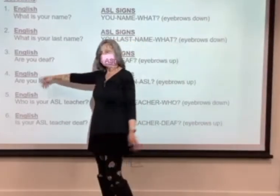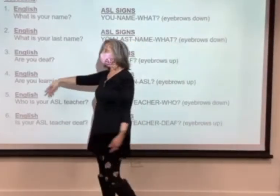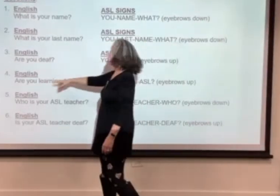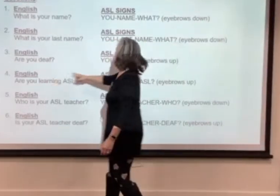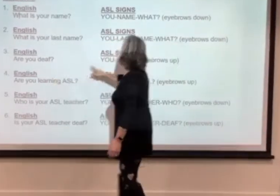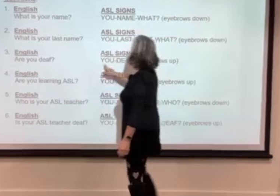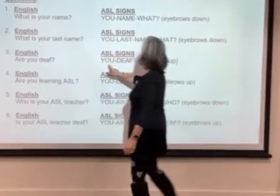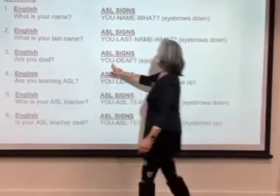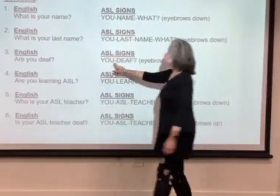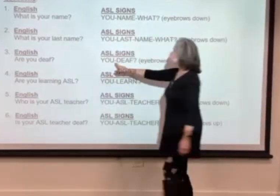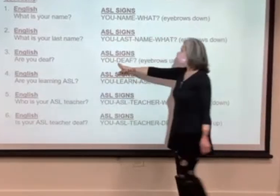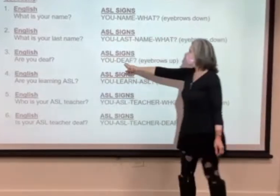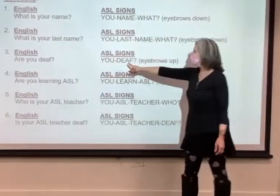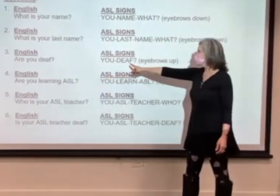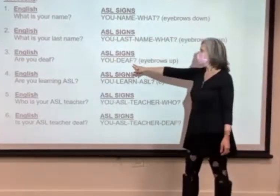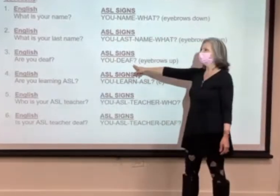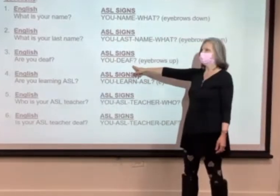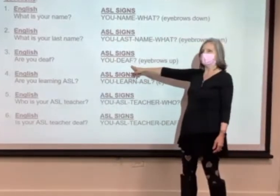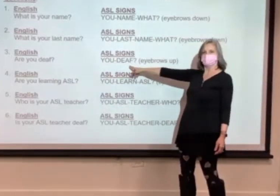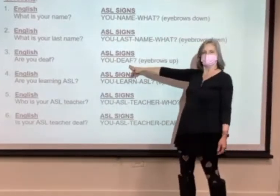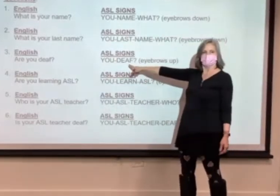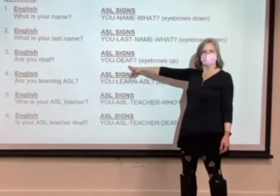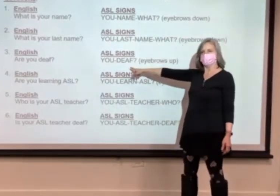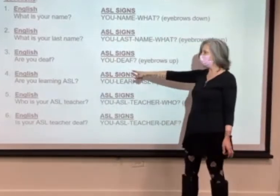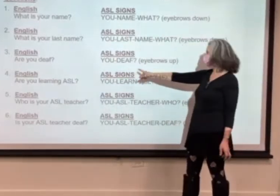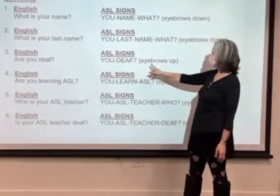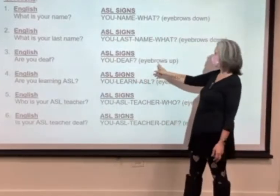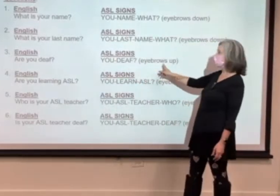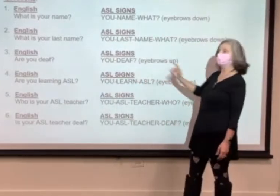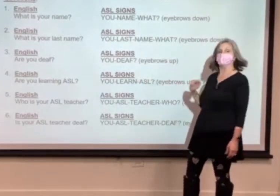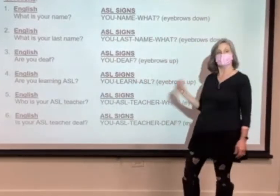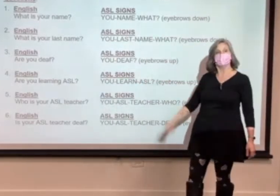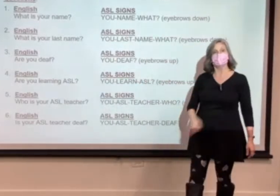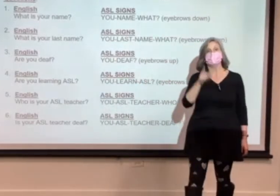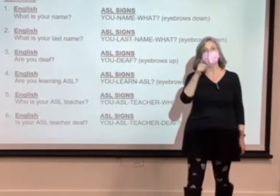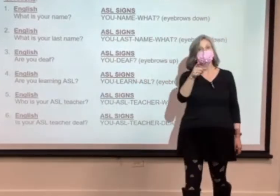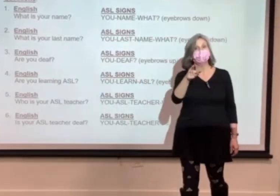no question. In ASL, you're just pointing to the person and signing deaf, and your eyebrows are going to go up.